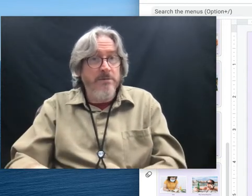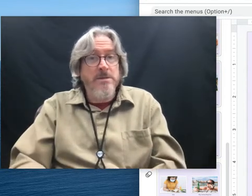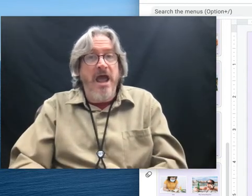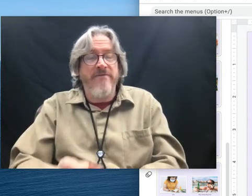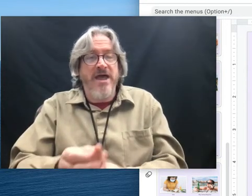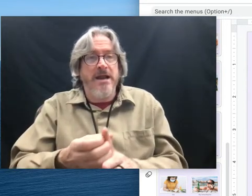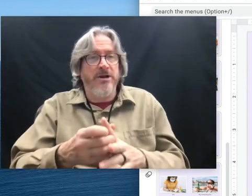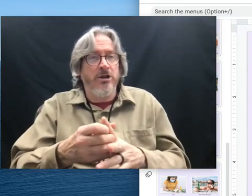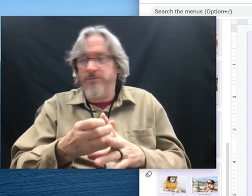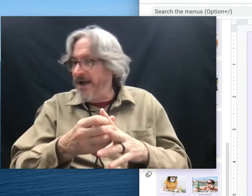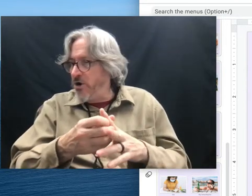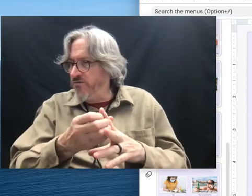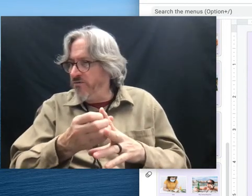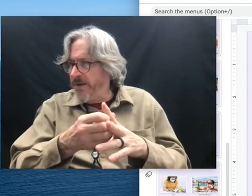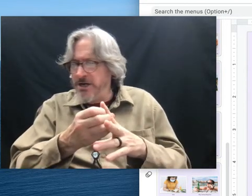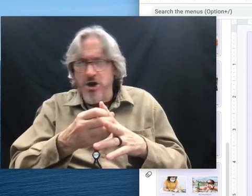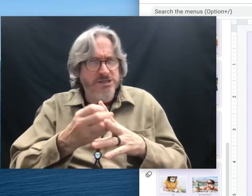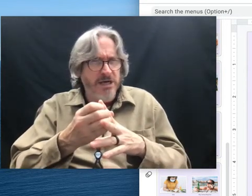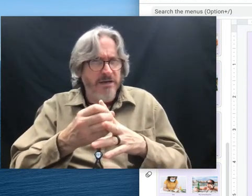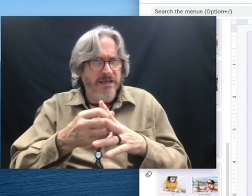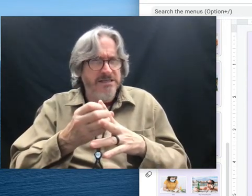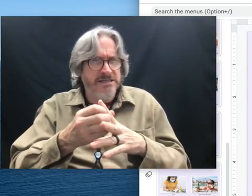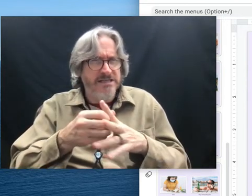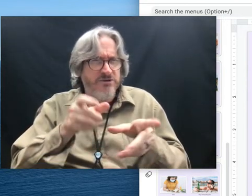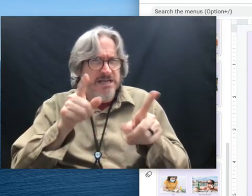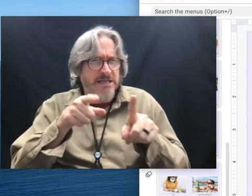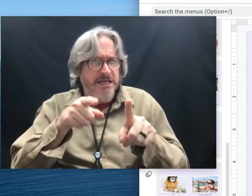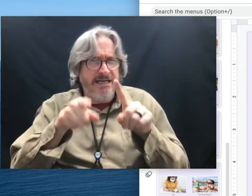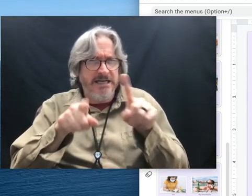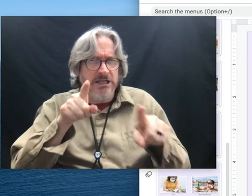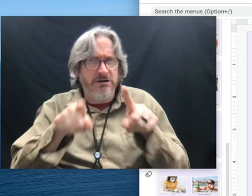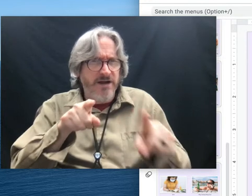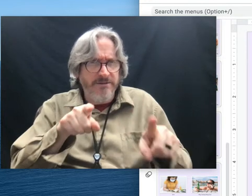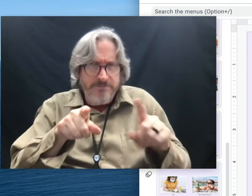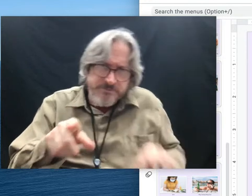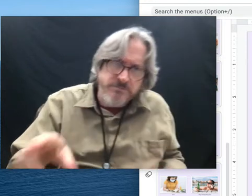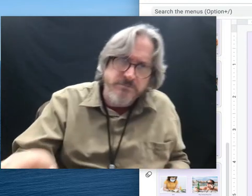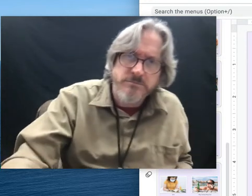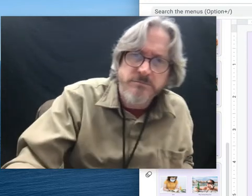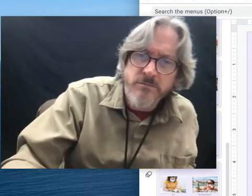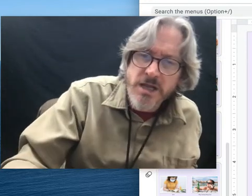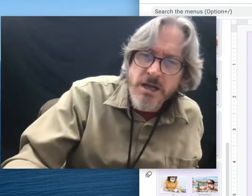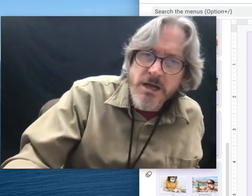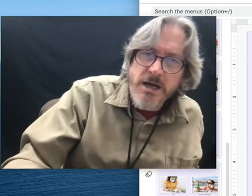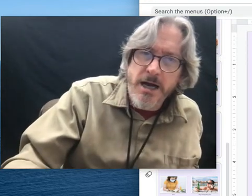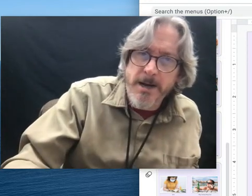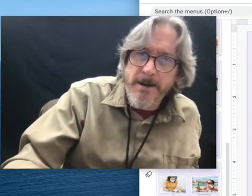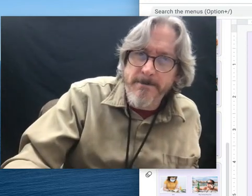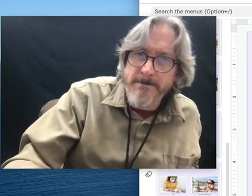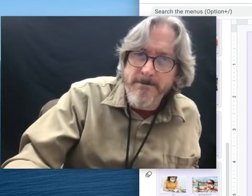vocab, and then I'm going to look back over my notes on these and see if there's anything I need to clarify.